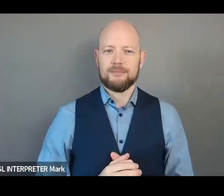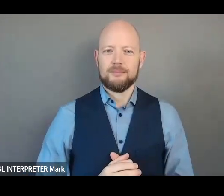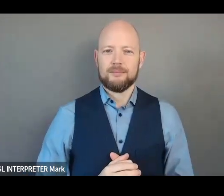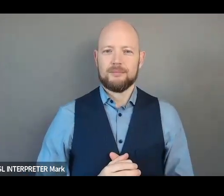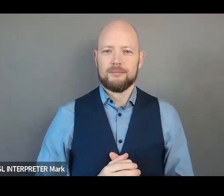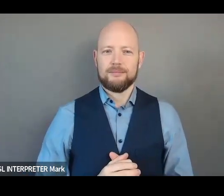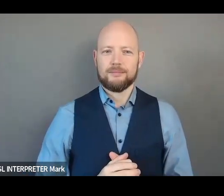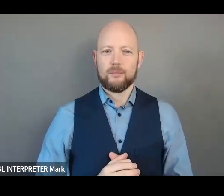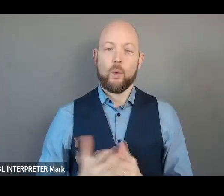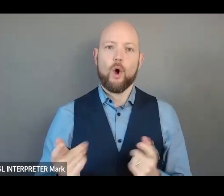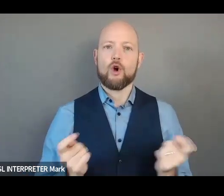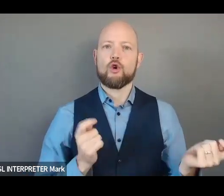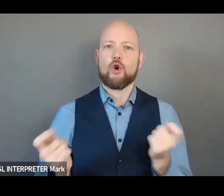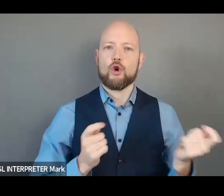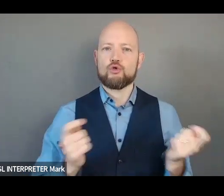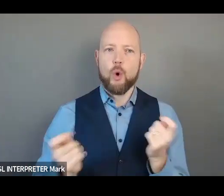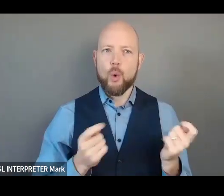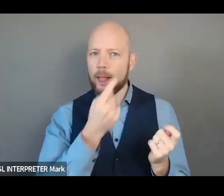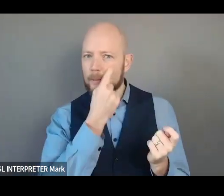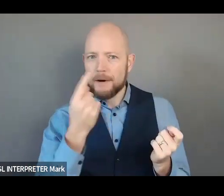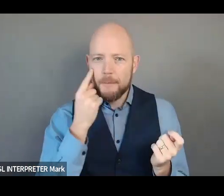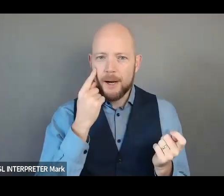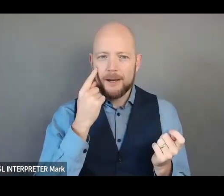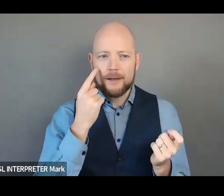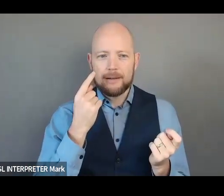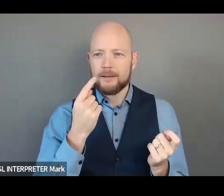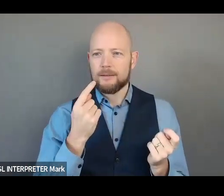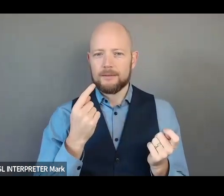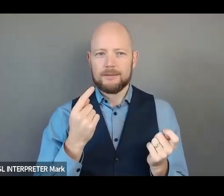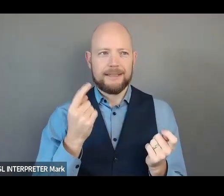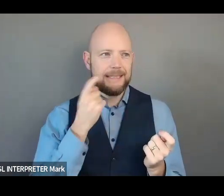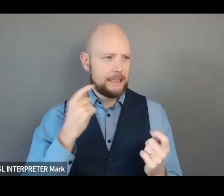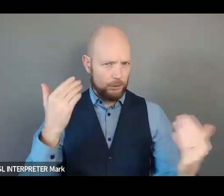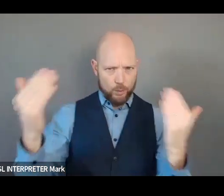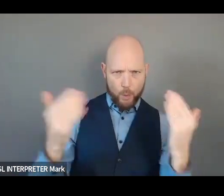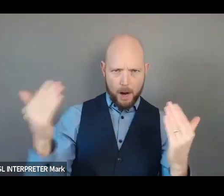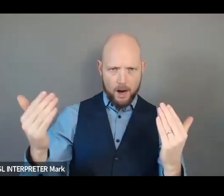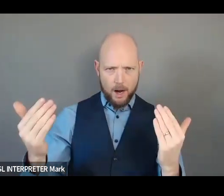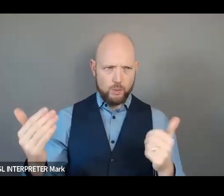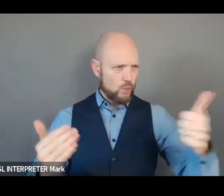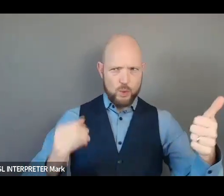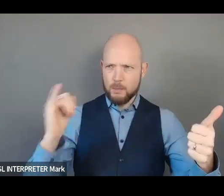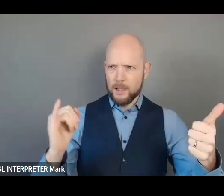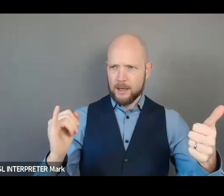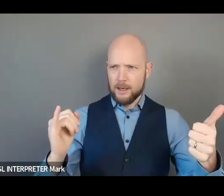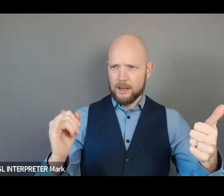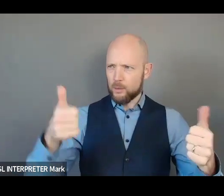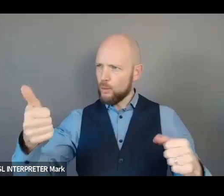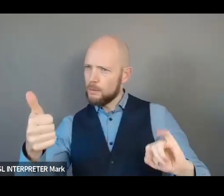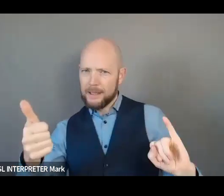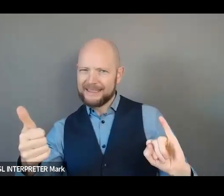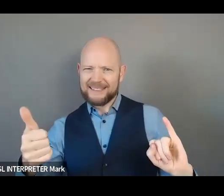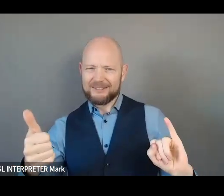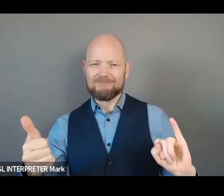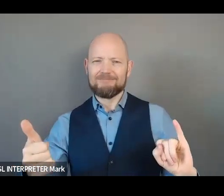not done helpful things to. Life is not like that. My PhD and training was in engineering before I ran away